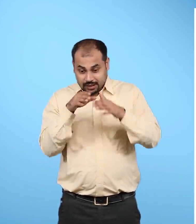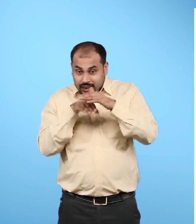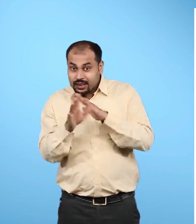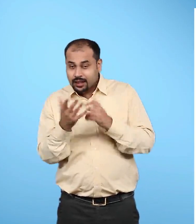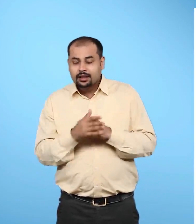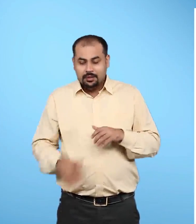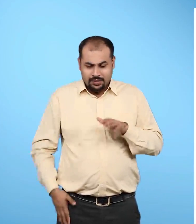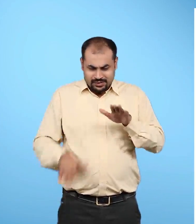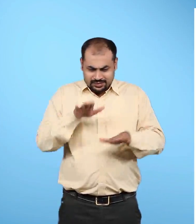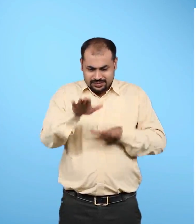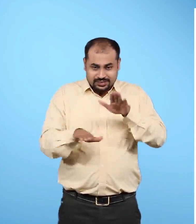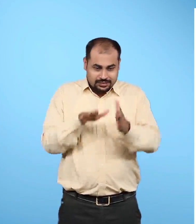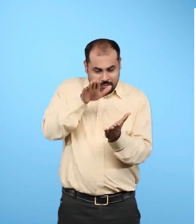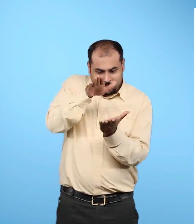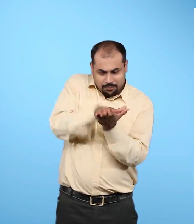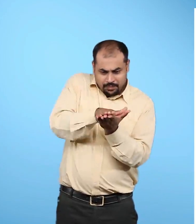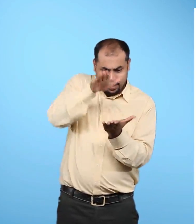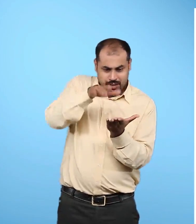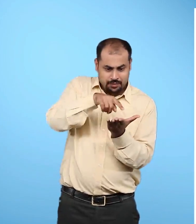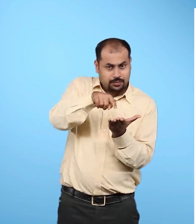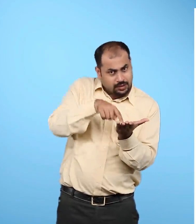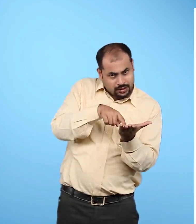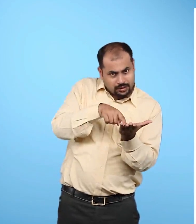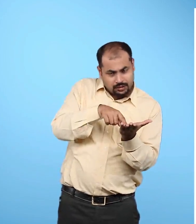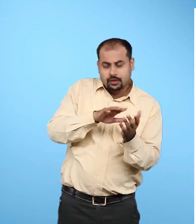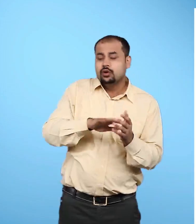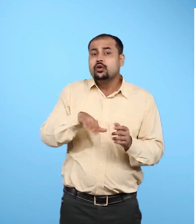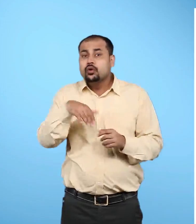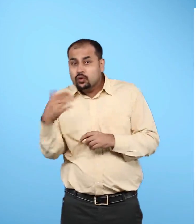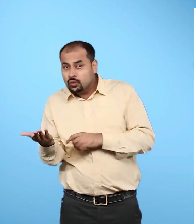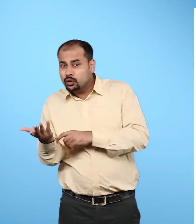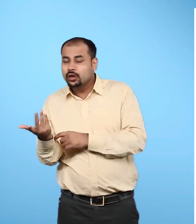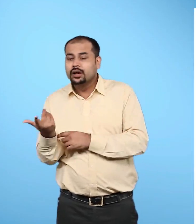One of your footprints or the page of this book?